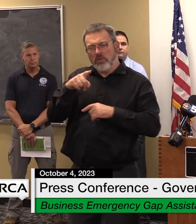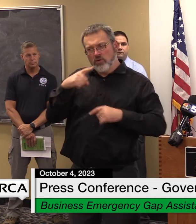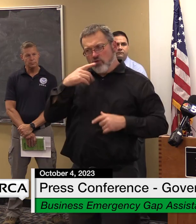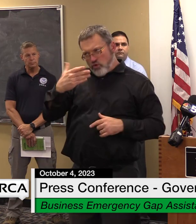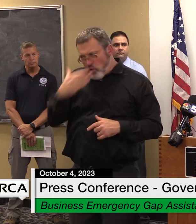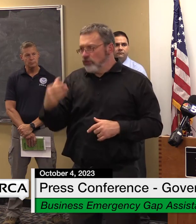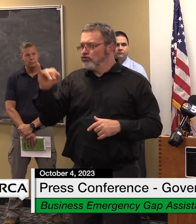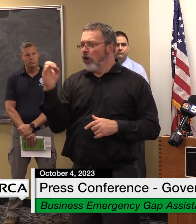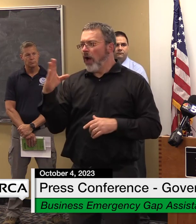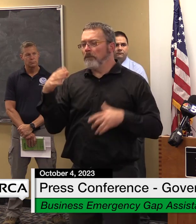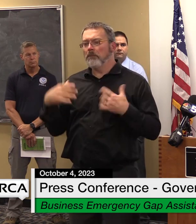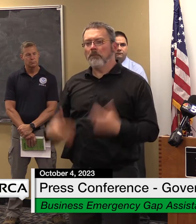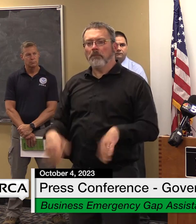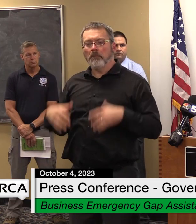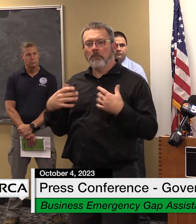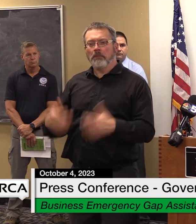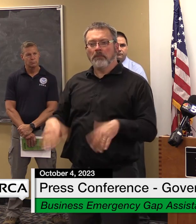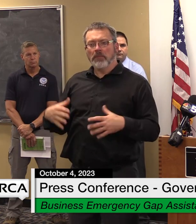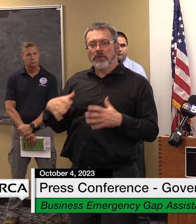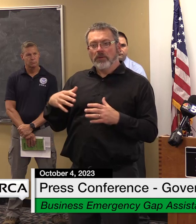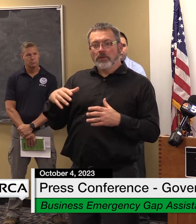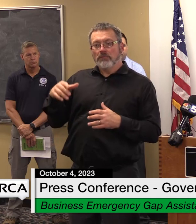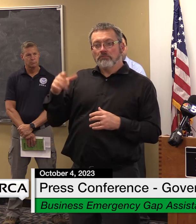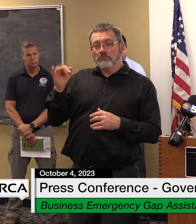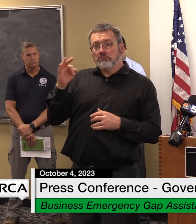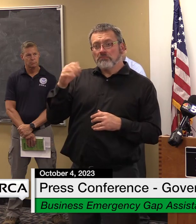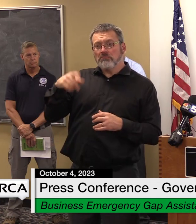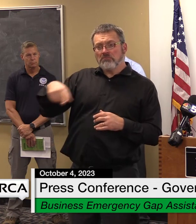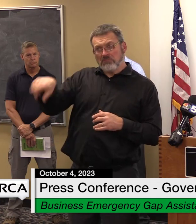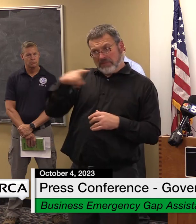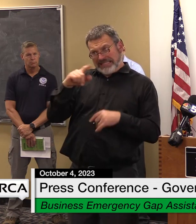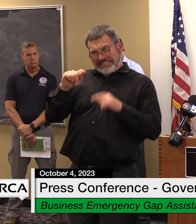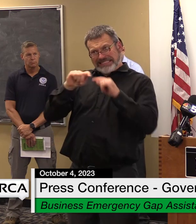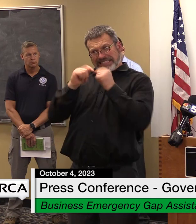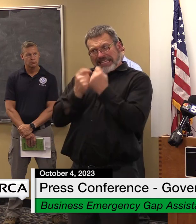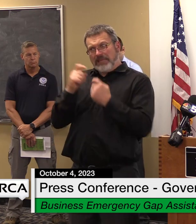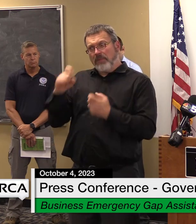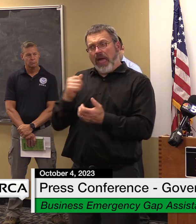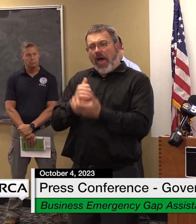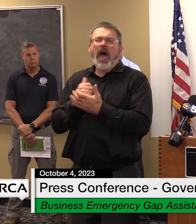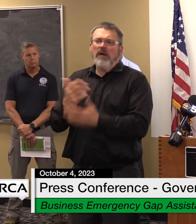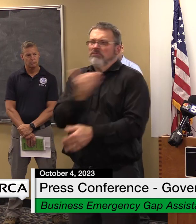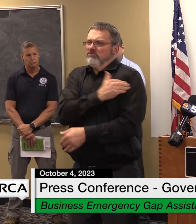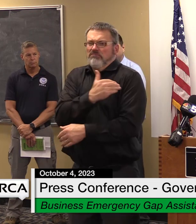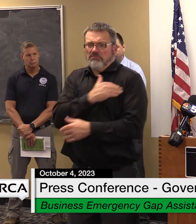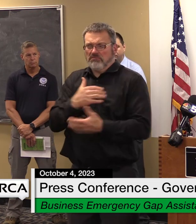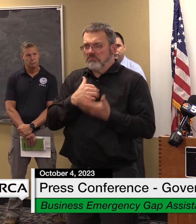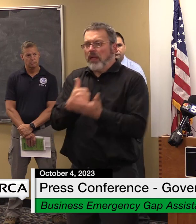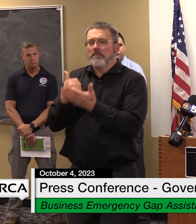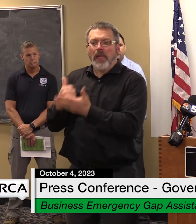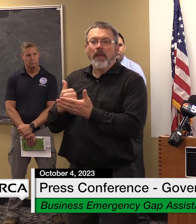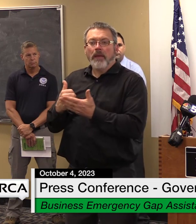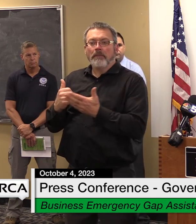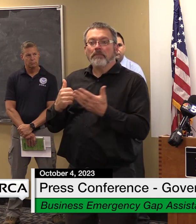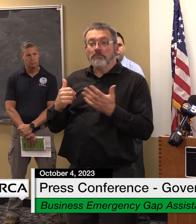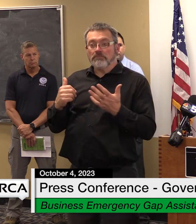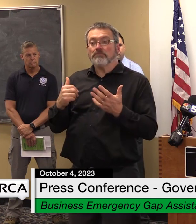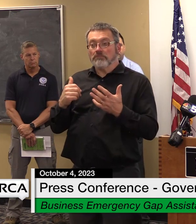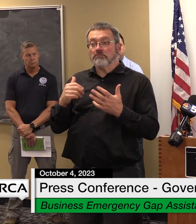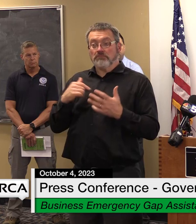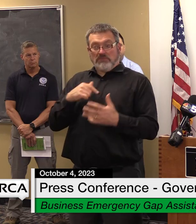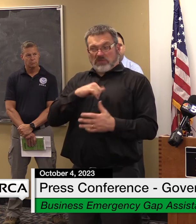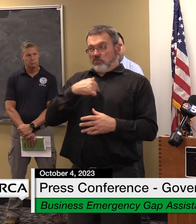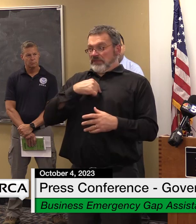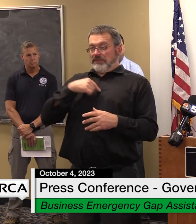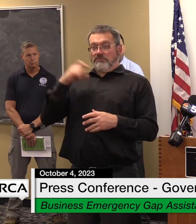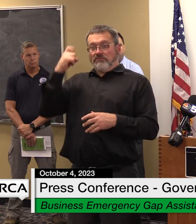that those teams needed some assistance right off the bat, and for that reason, from the start of the declaration of emergency, we